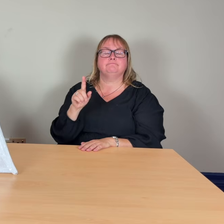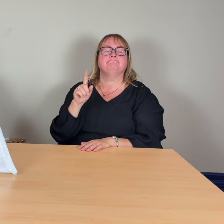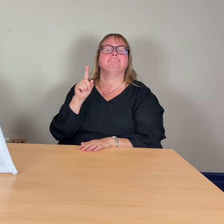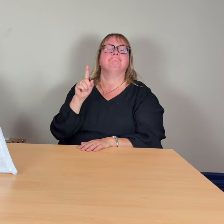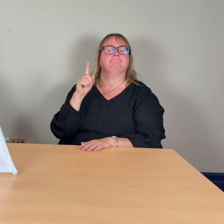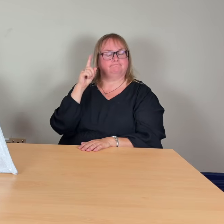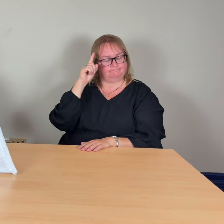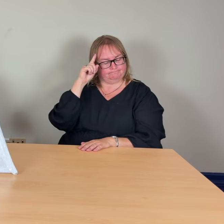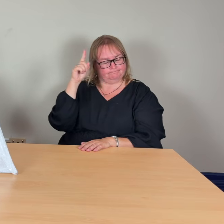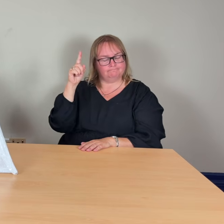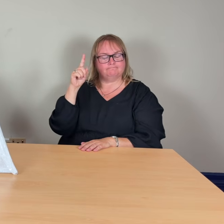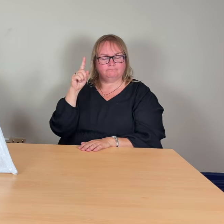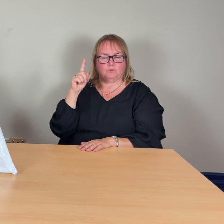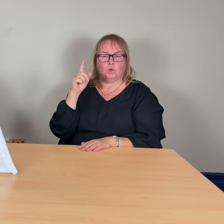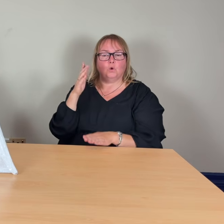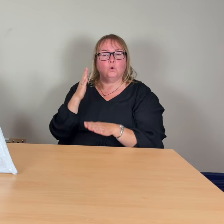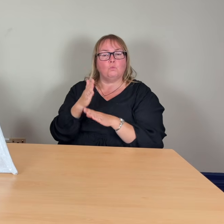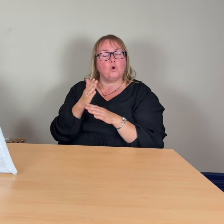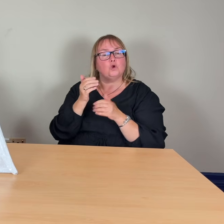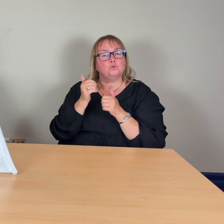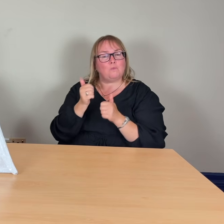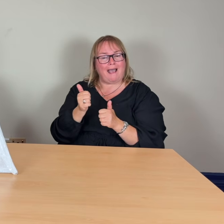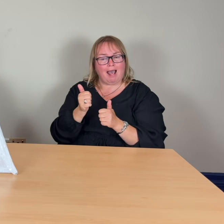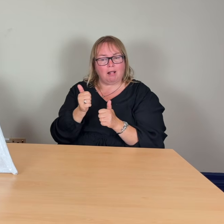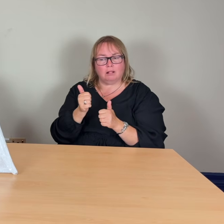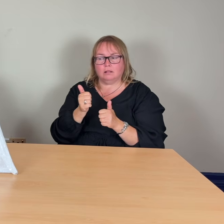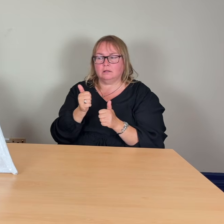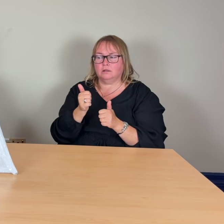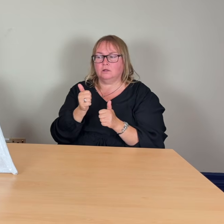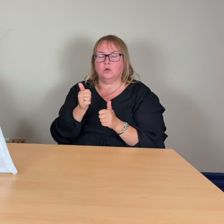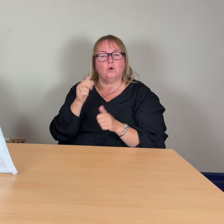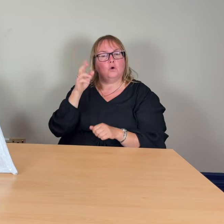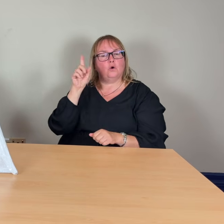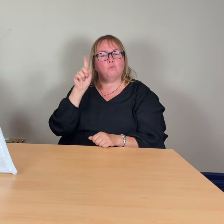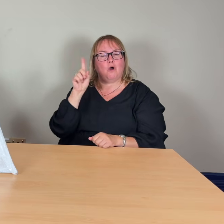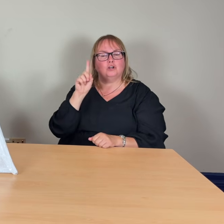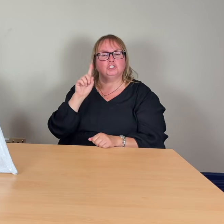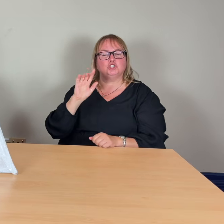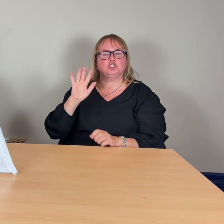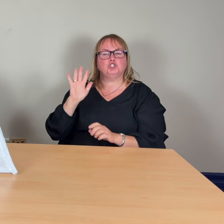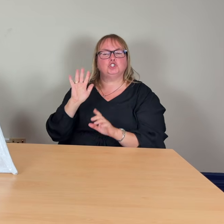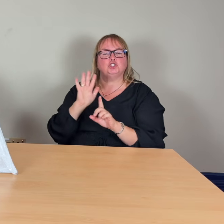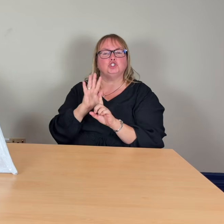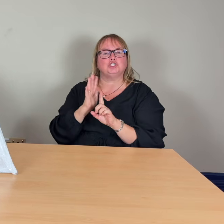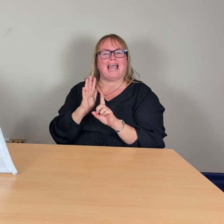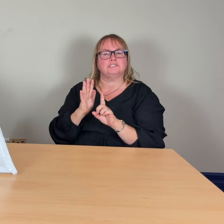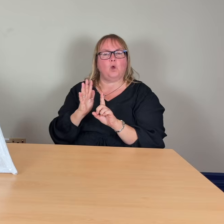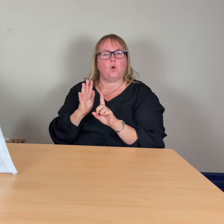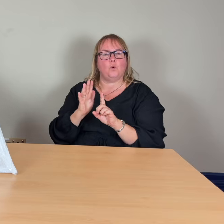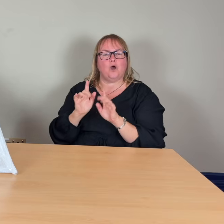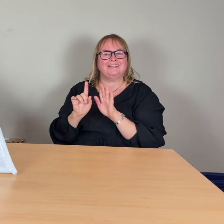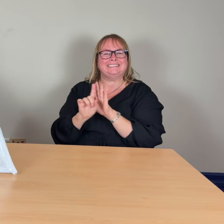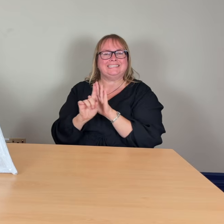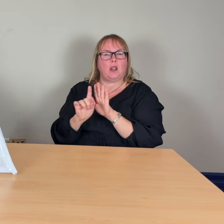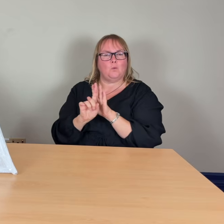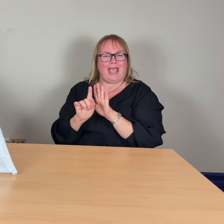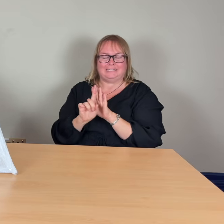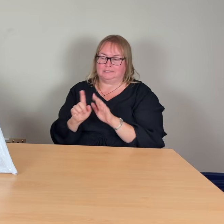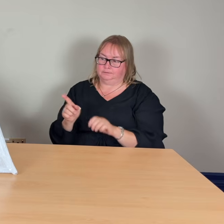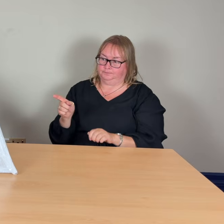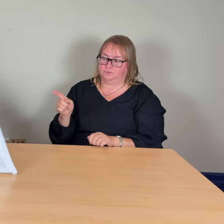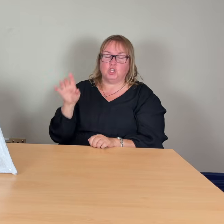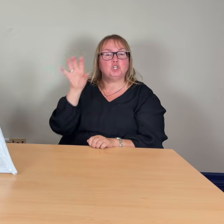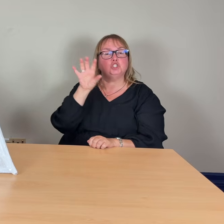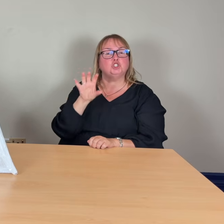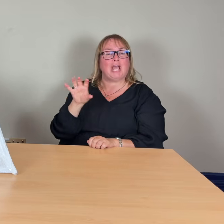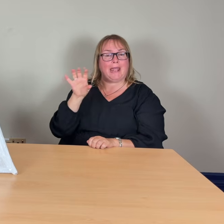or certainly we find works quite nicely, is to use shadow or silhouette. So we've got a couple of shapes that I've